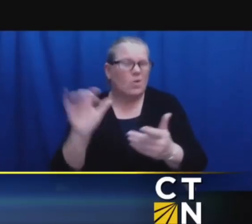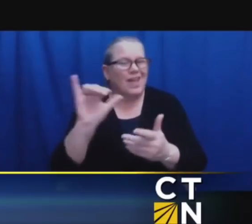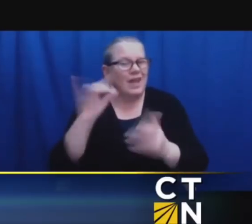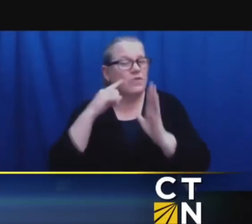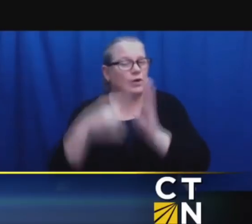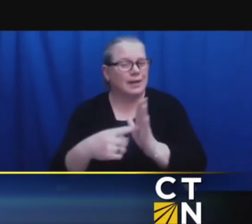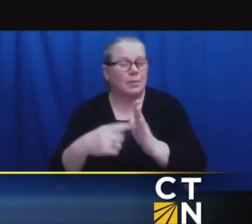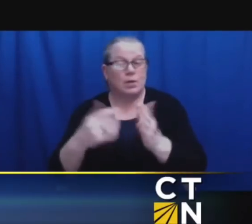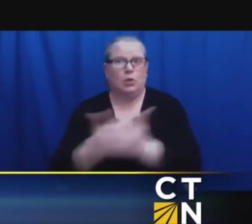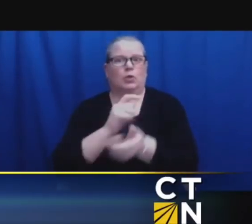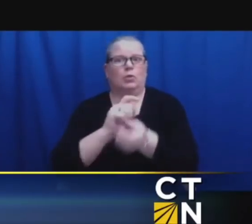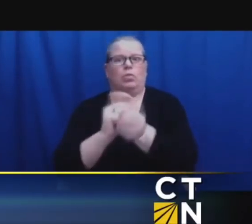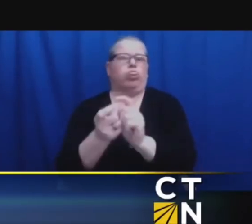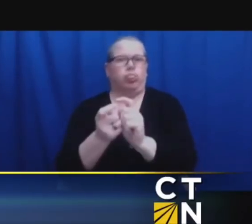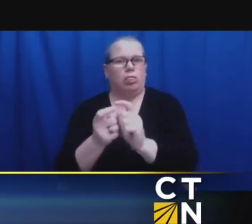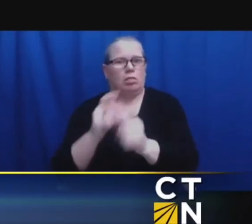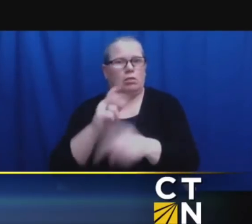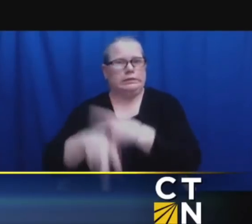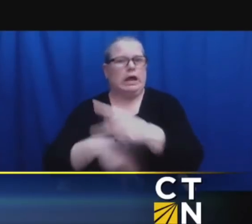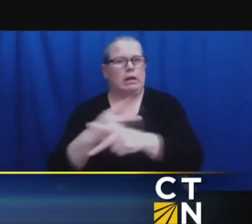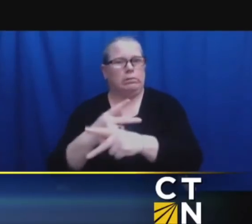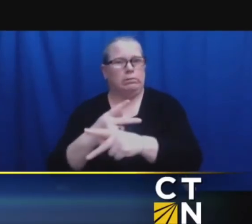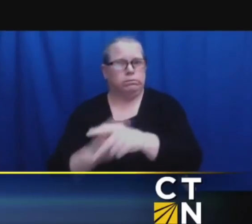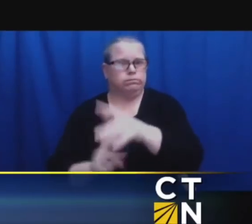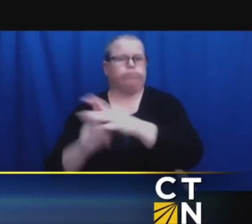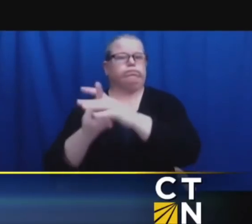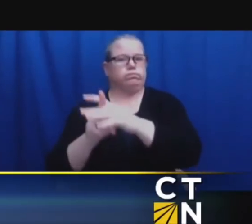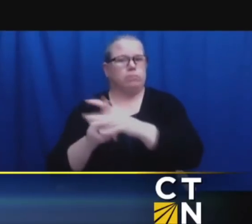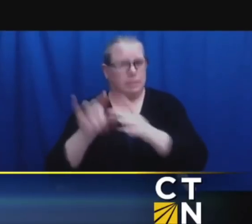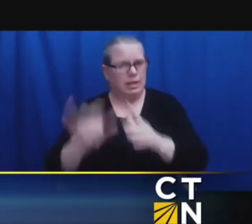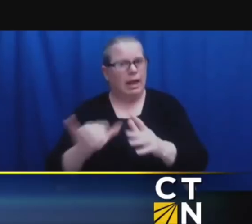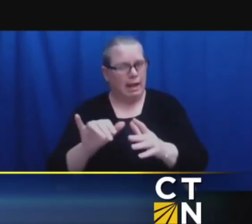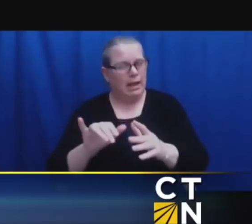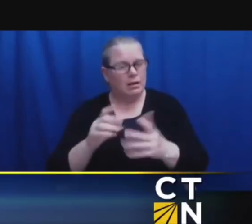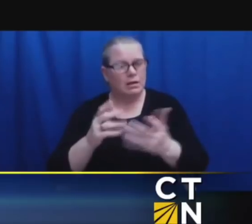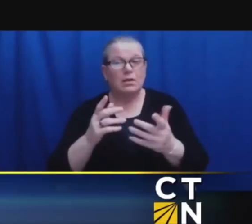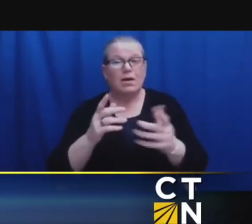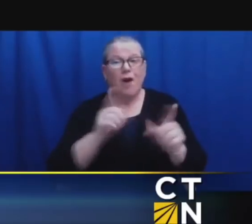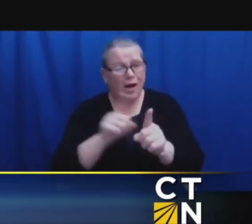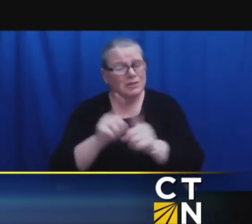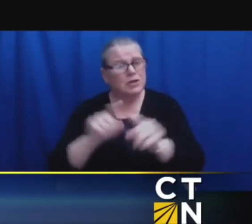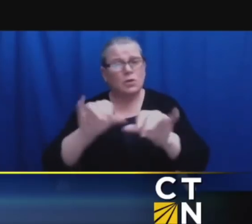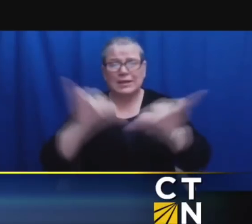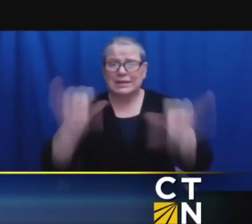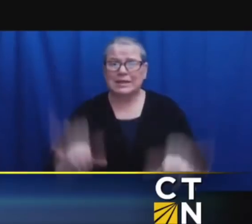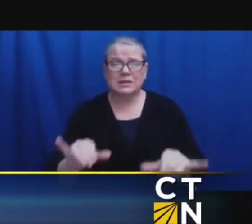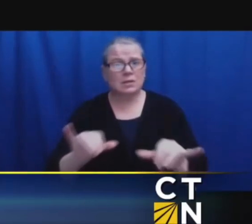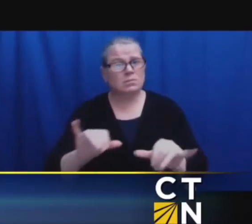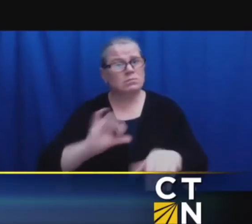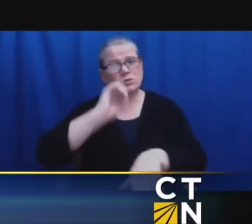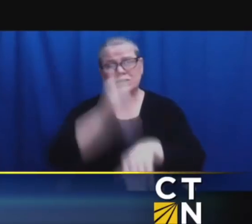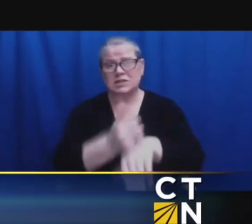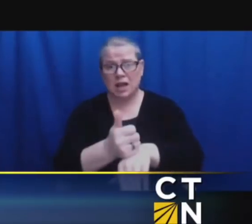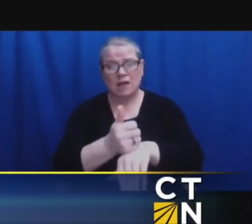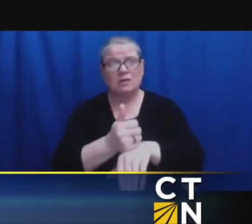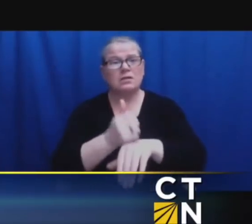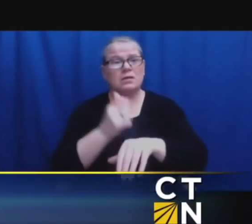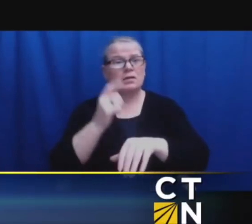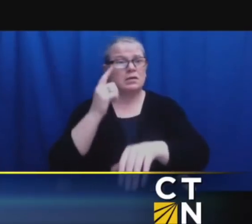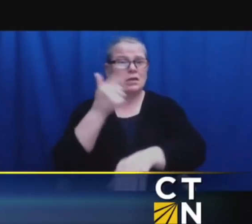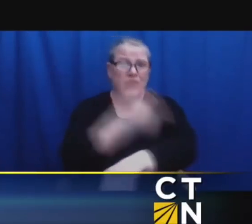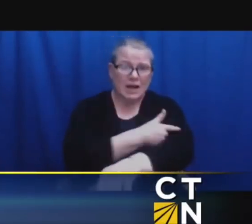also confident in the systems that are put into place to bring the vaccines to the